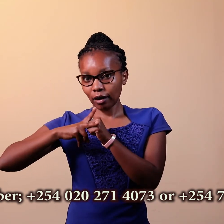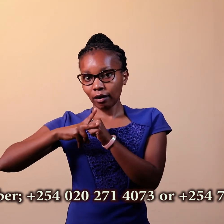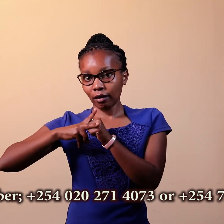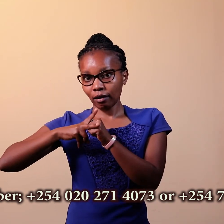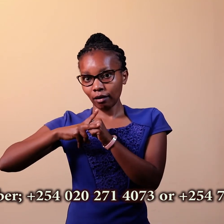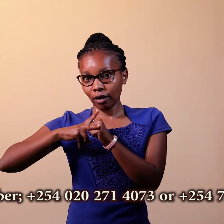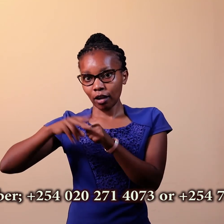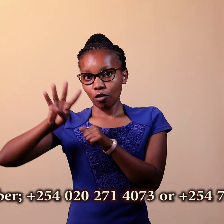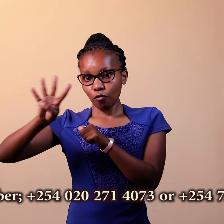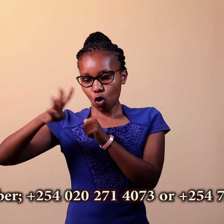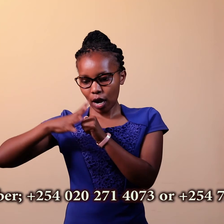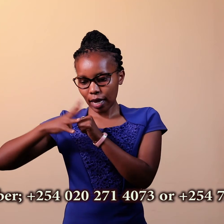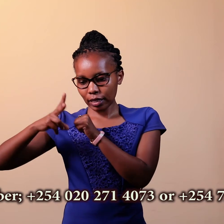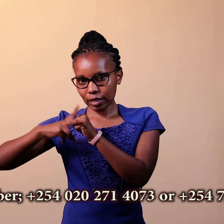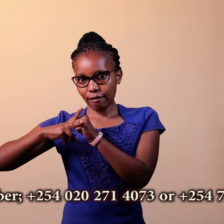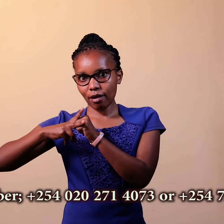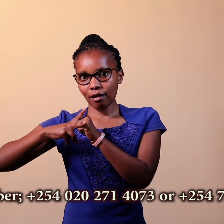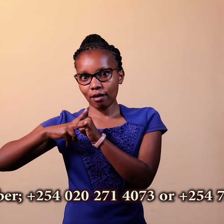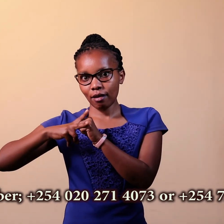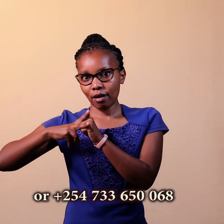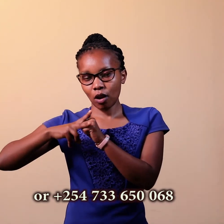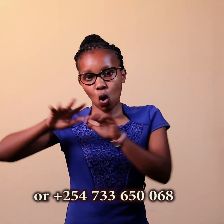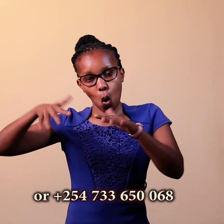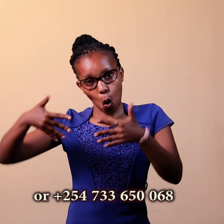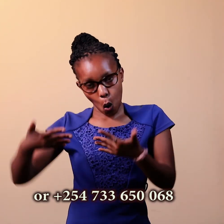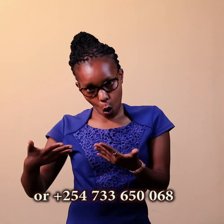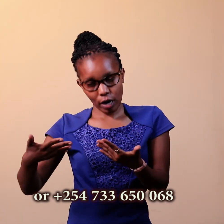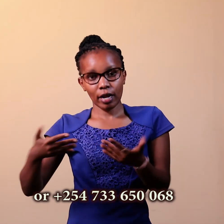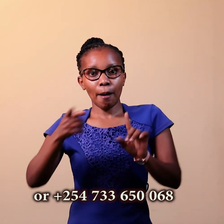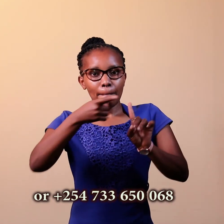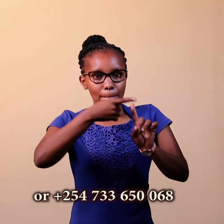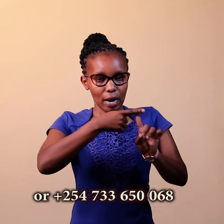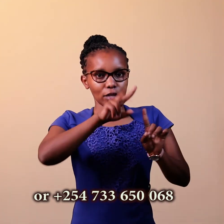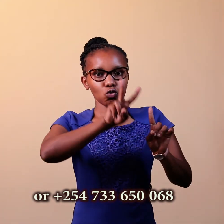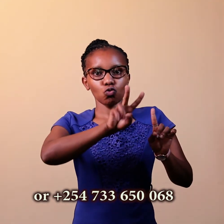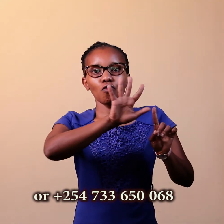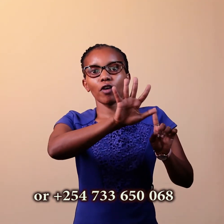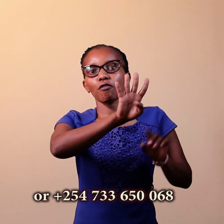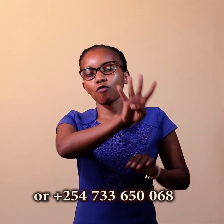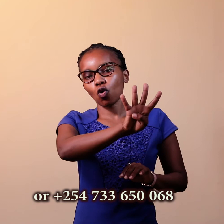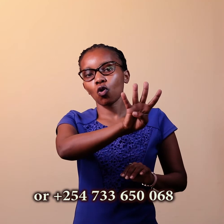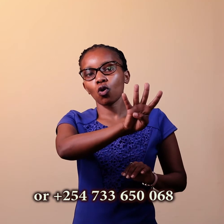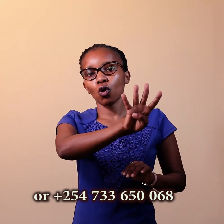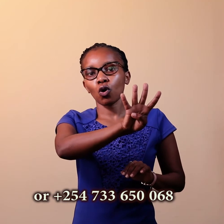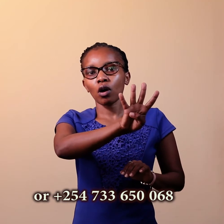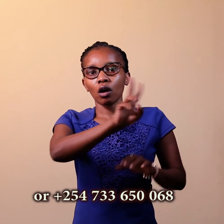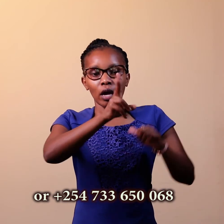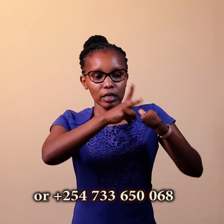4 0 7. 7. Or. 254. 7 3 3.